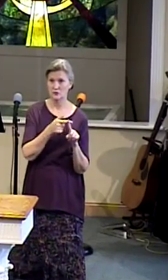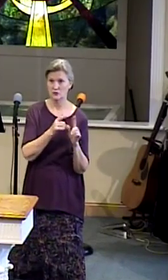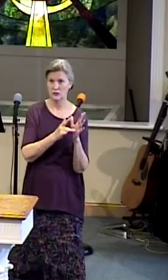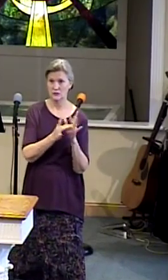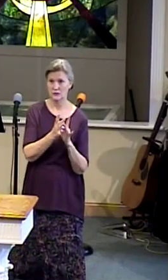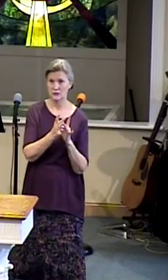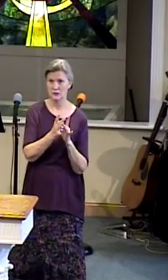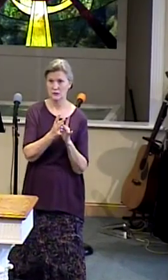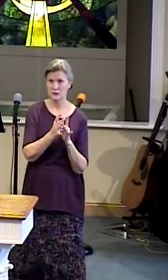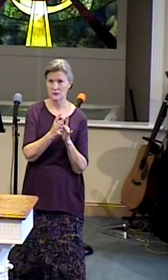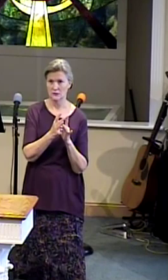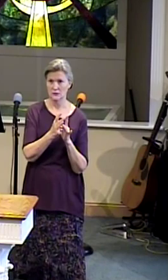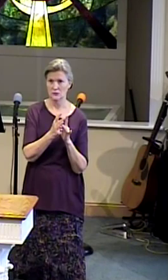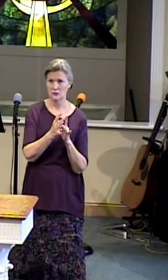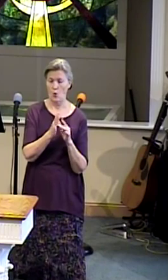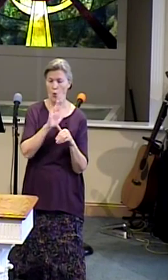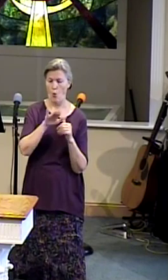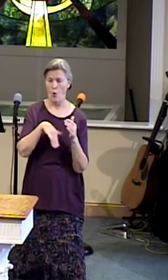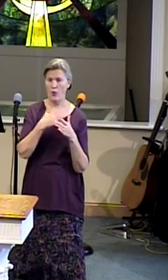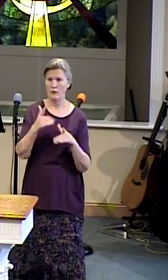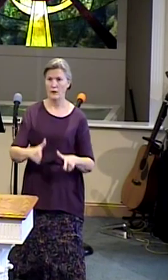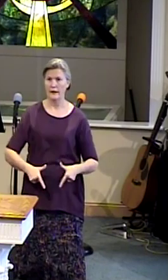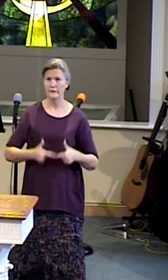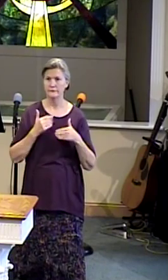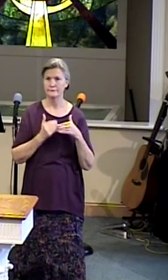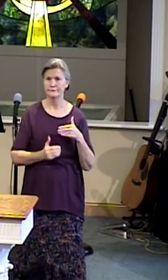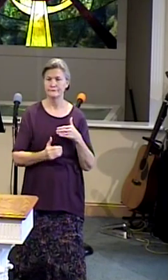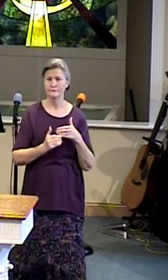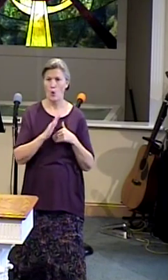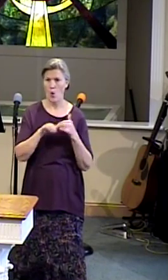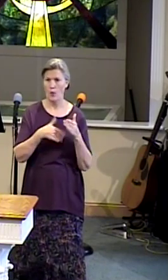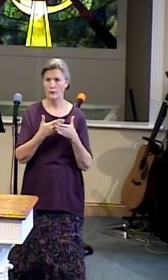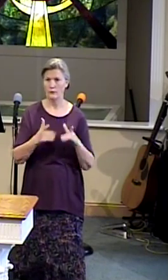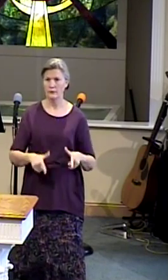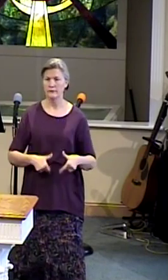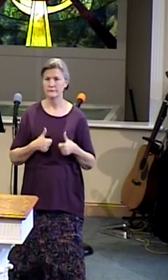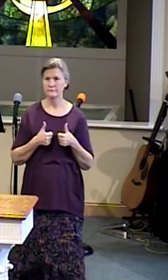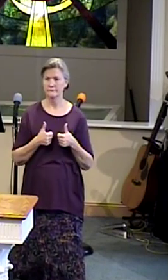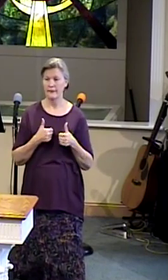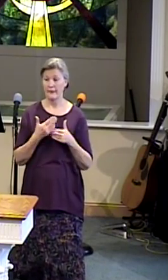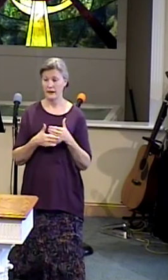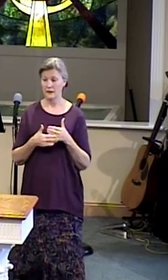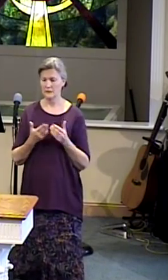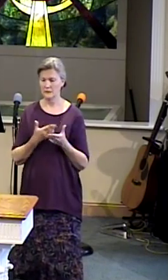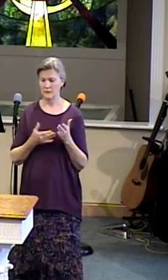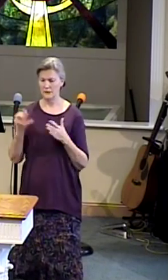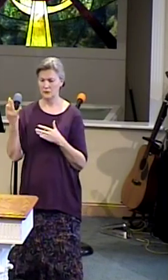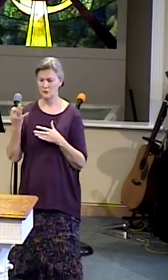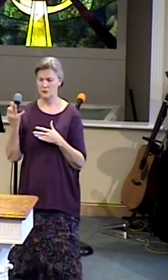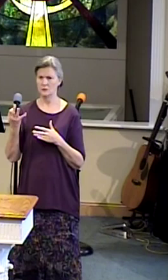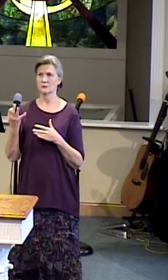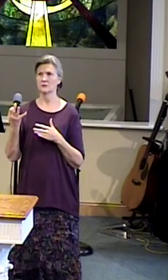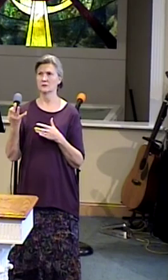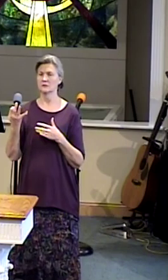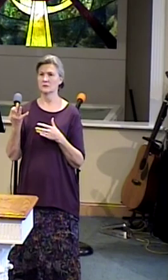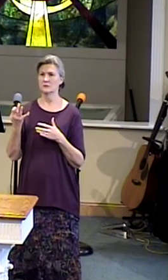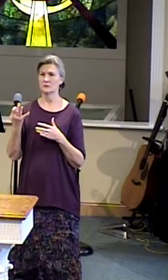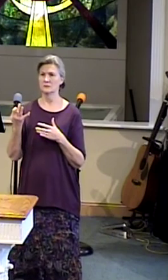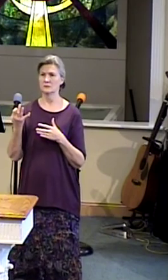Jesus all of their life. And the next thing you know, something is preached, something is taught.